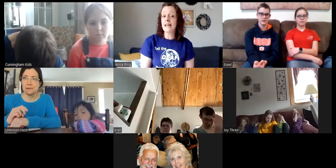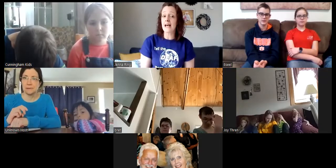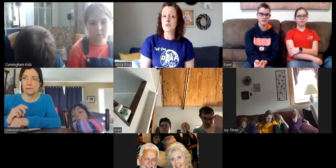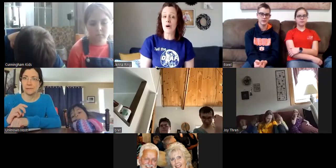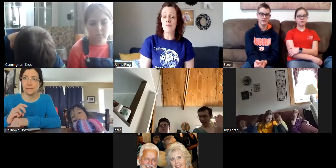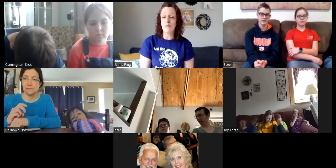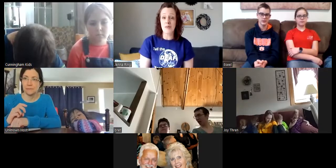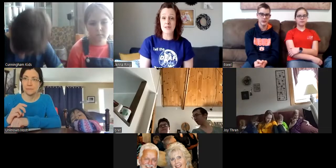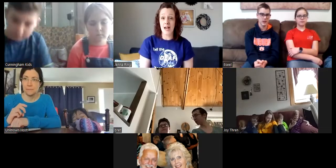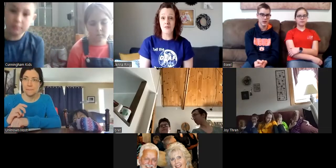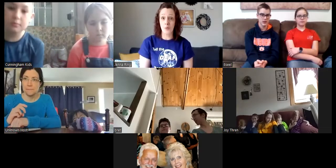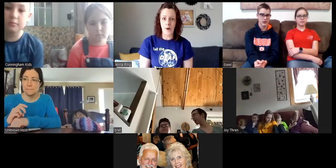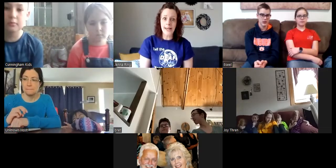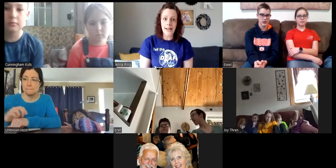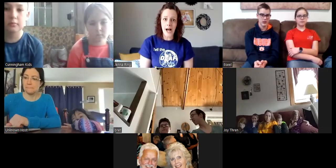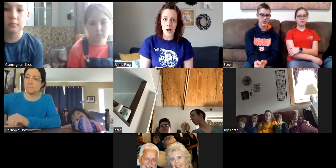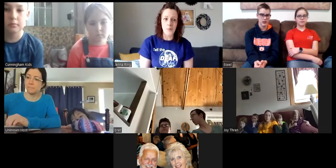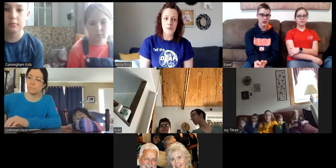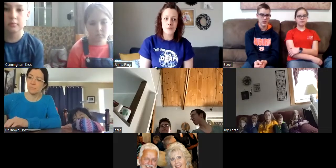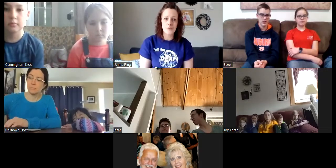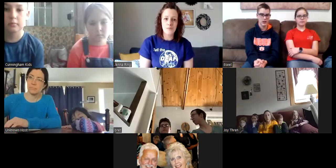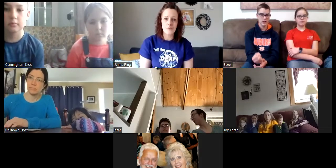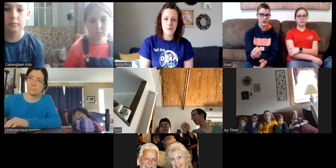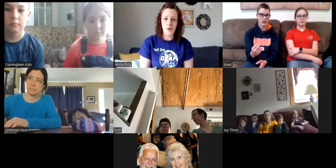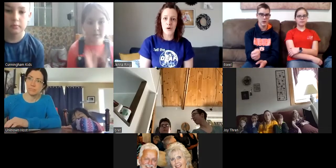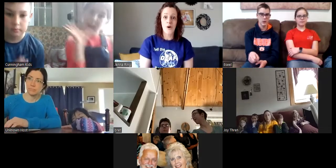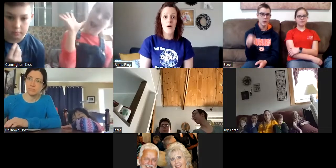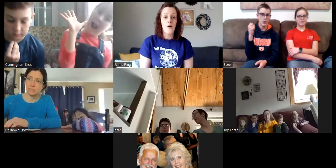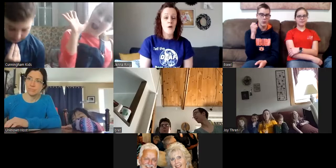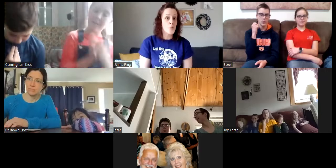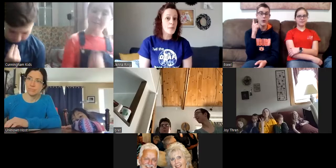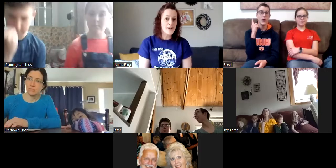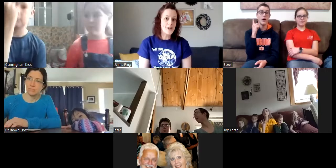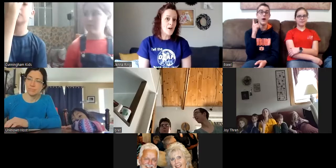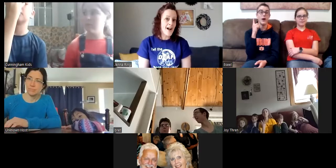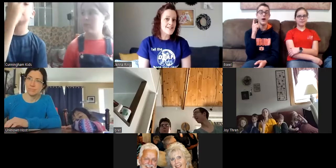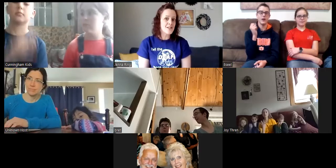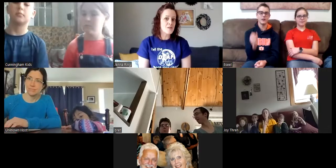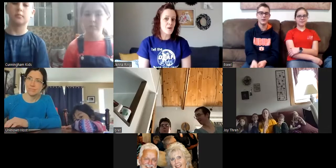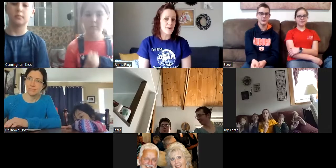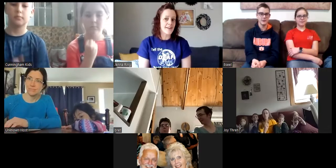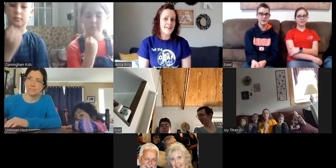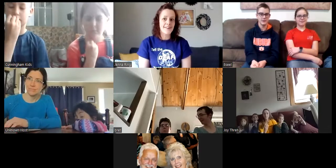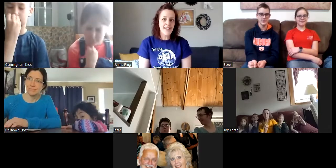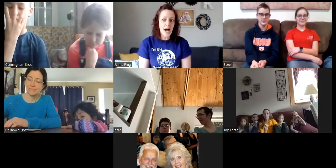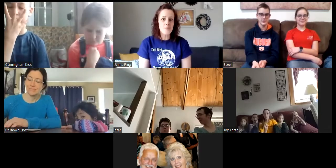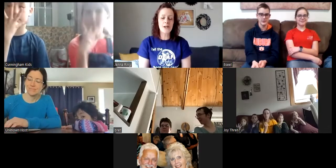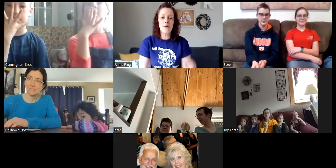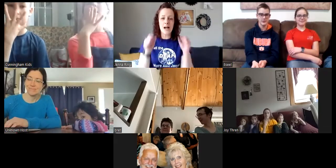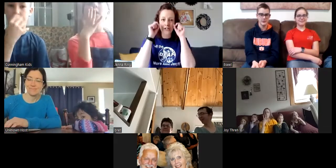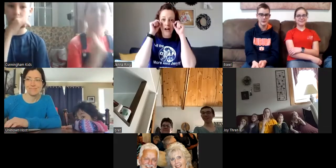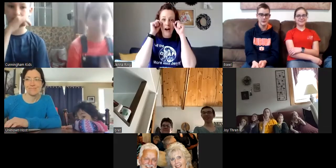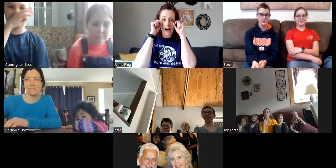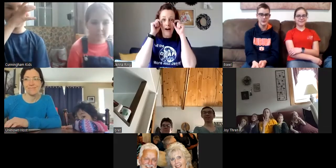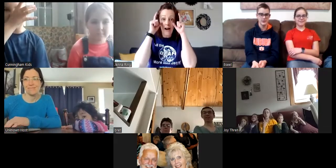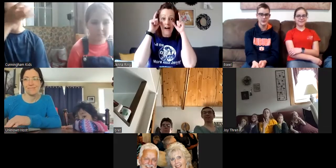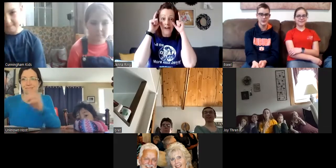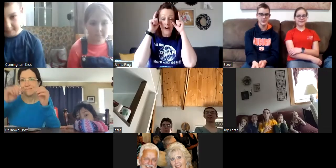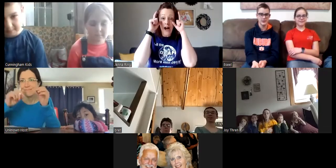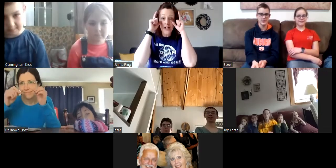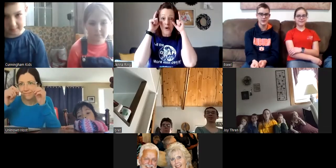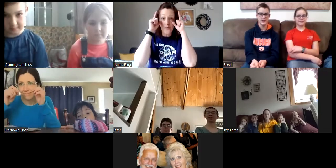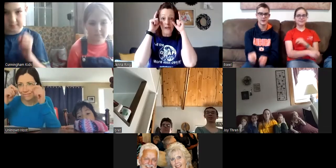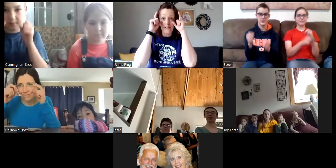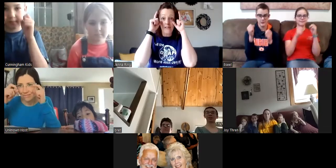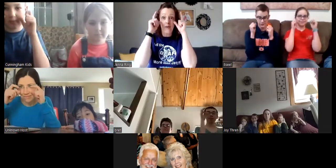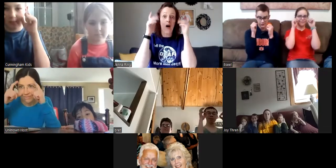can anybody guess what might be the sign for waking up or opening your eyes in the morning? Yeah, pretty much.